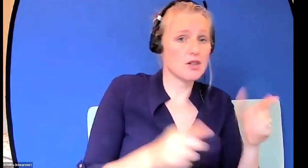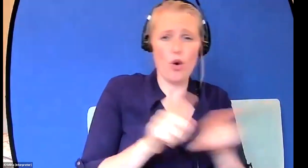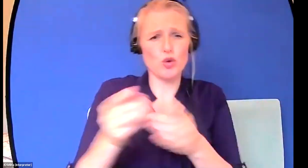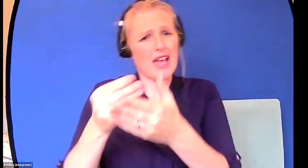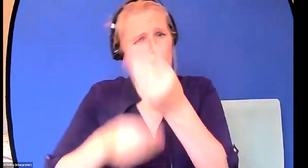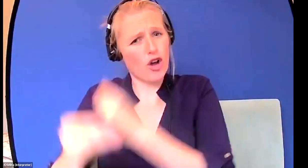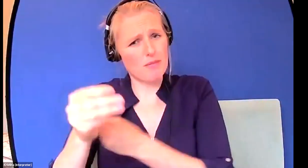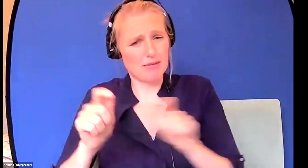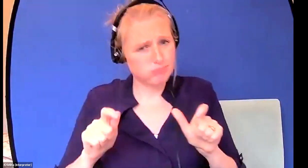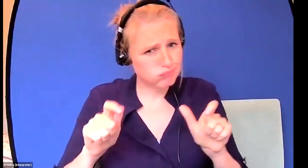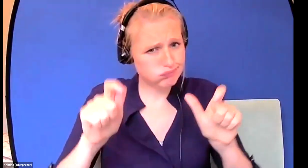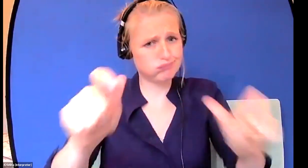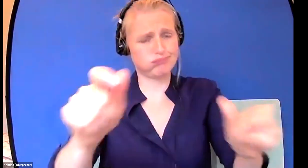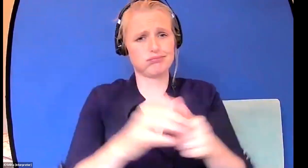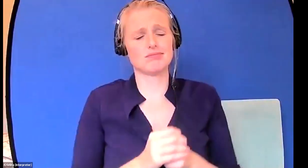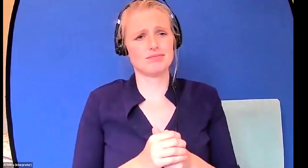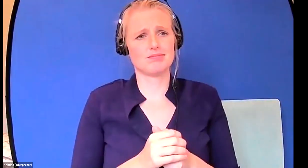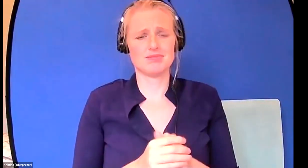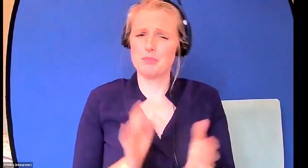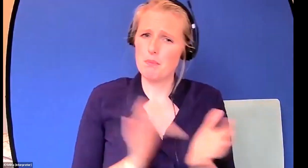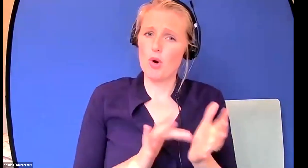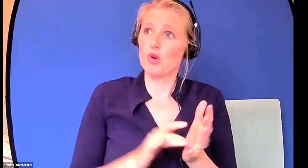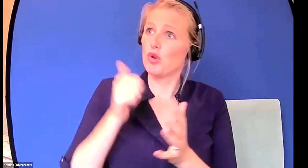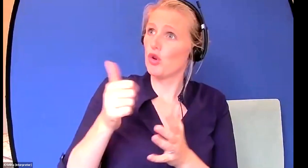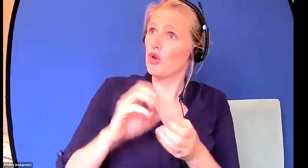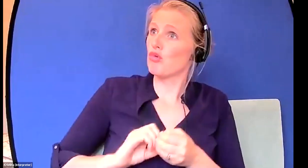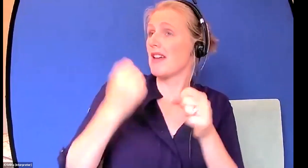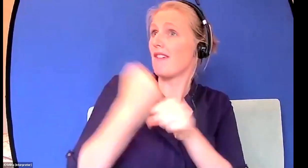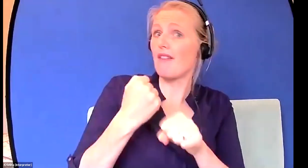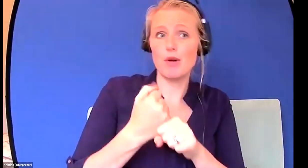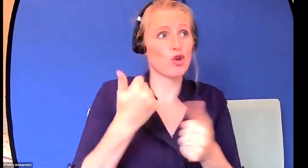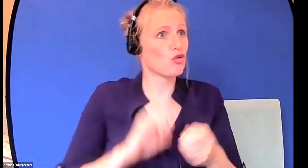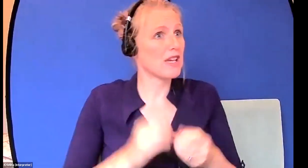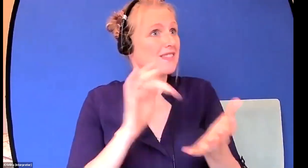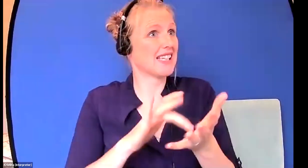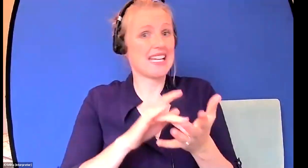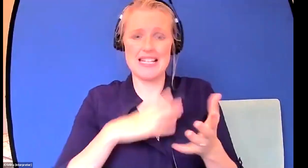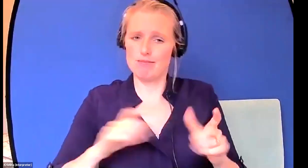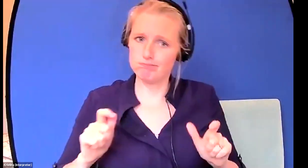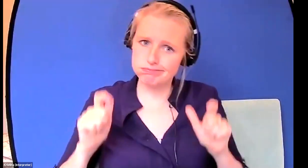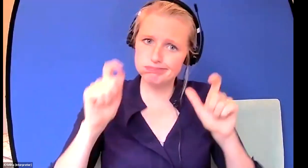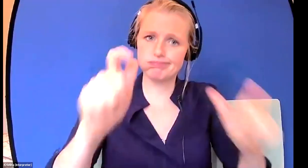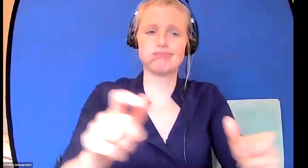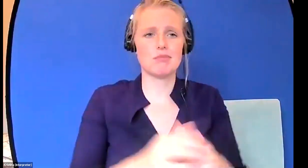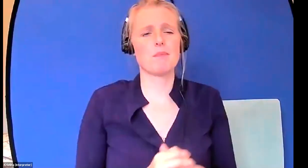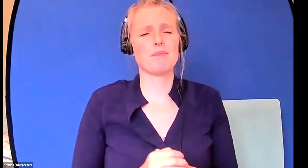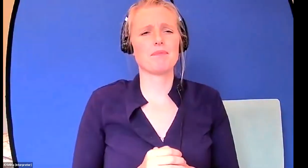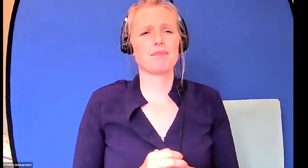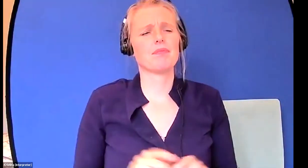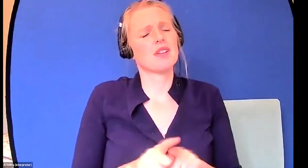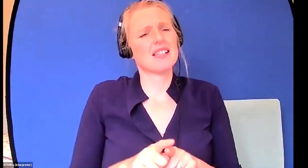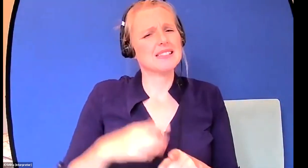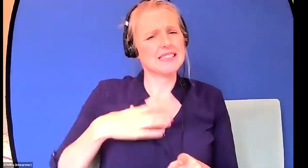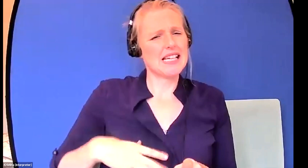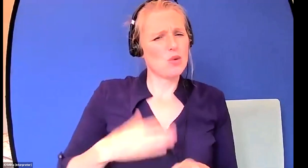good creative city and good creative governance. But it will also, I think, require some work